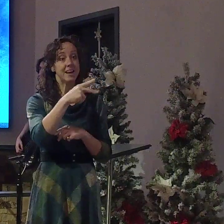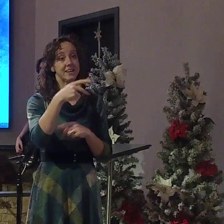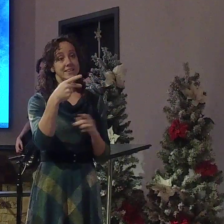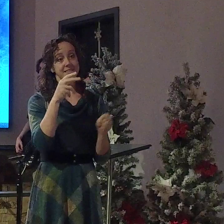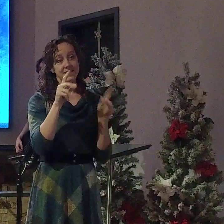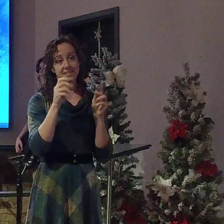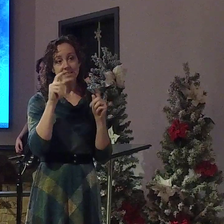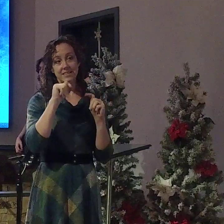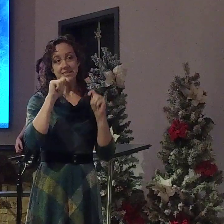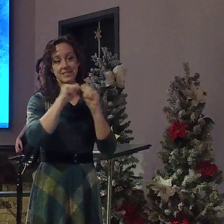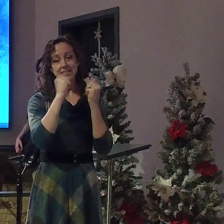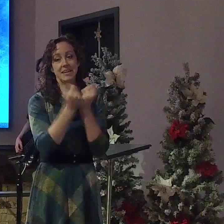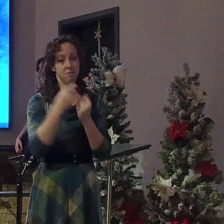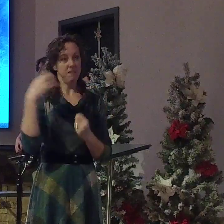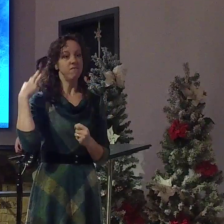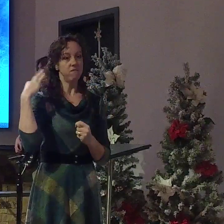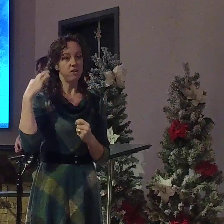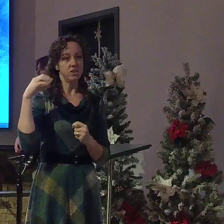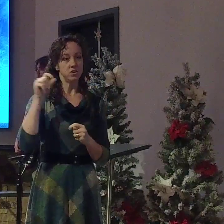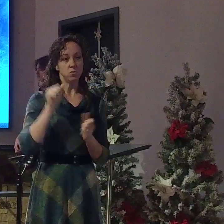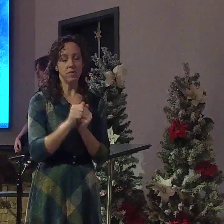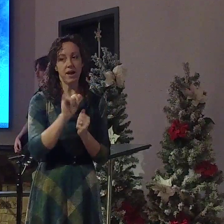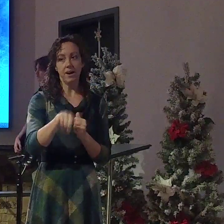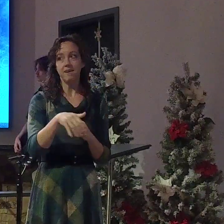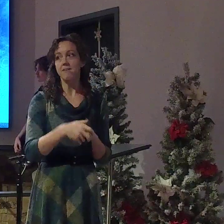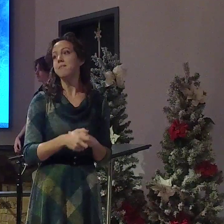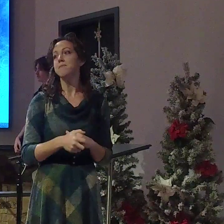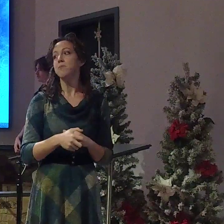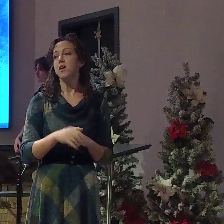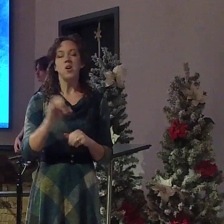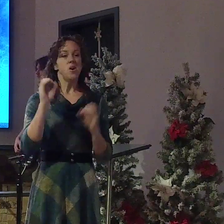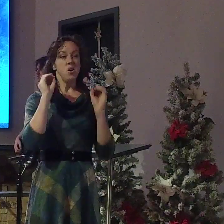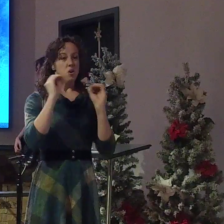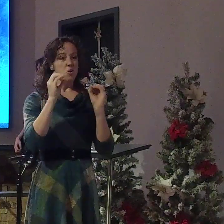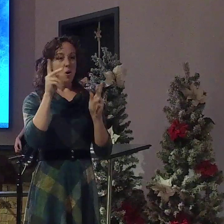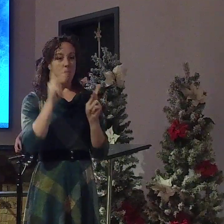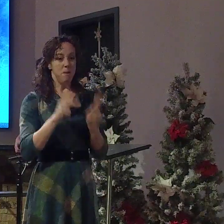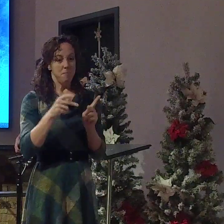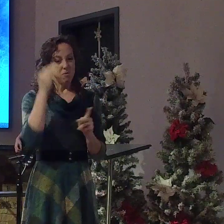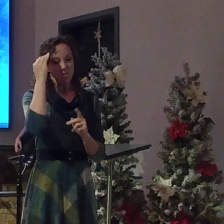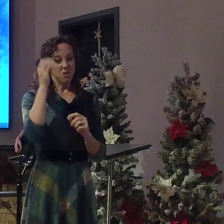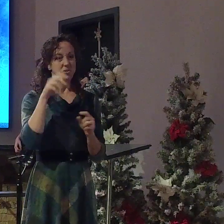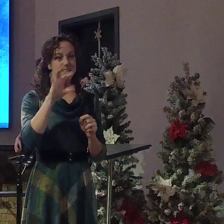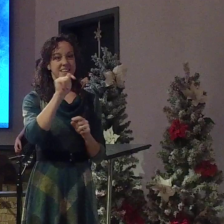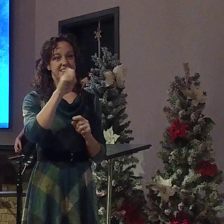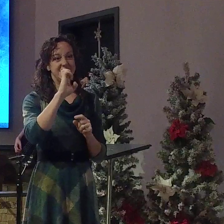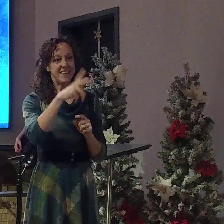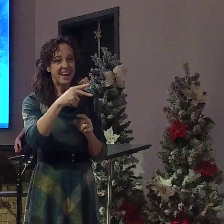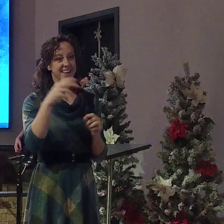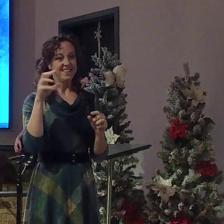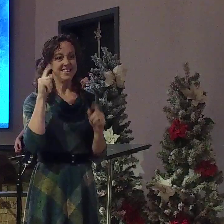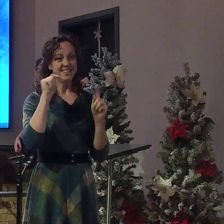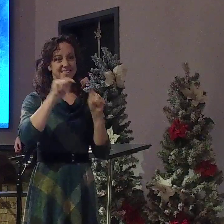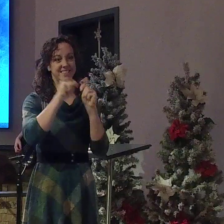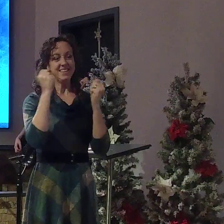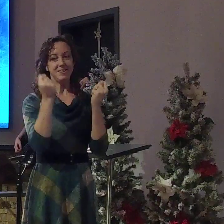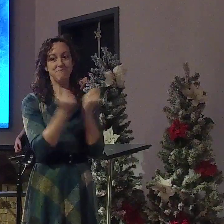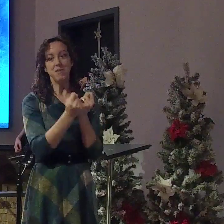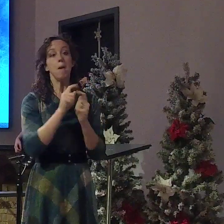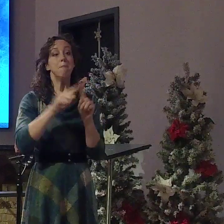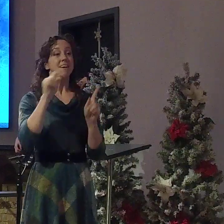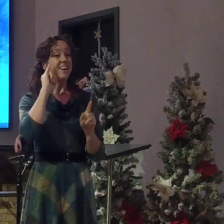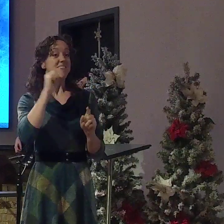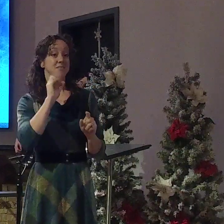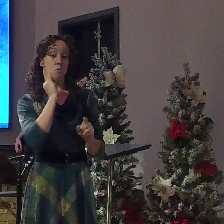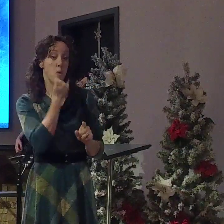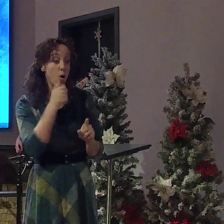Now, all right, thank you, Matt. And so both of these individuals, just so you know, have gone through our membership process. We have a membership class, and we have about our church,